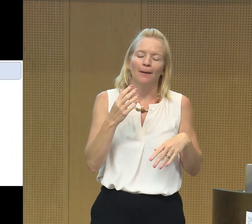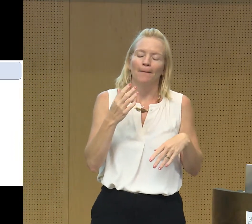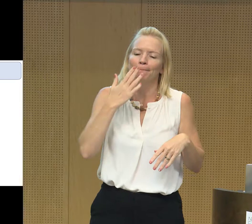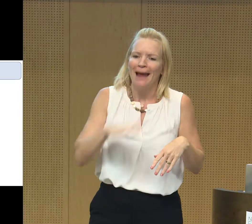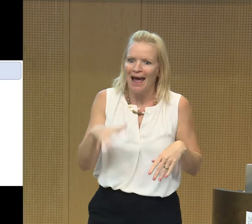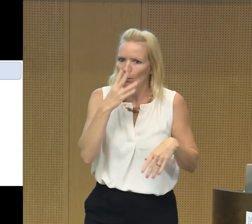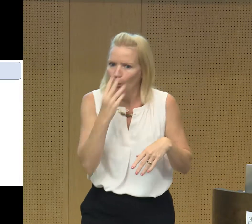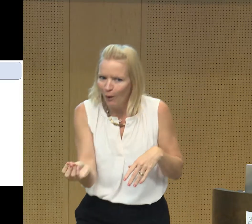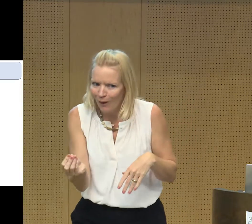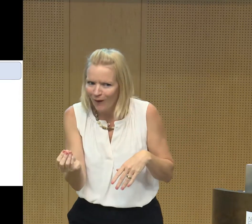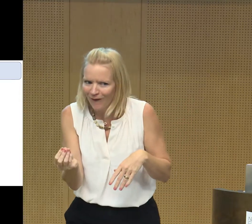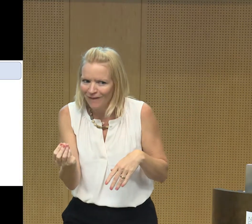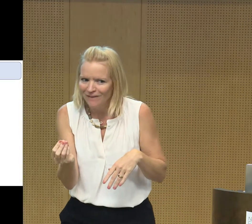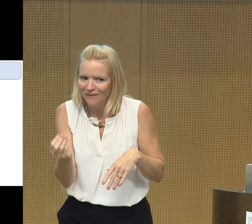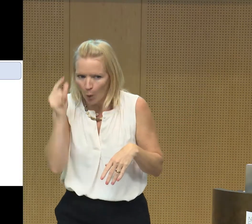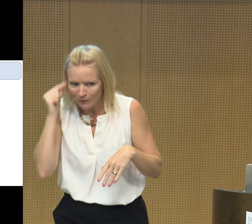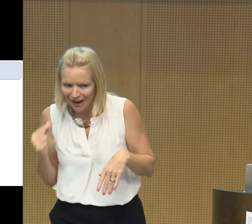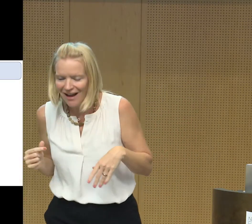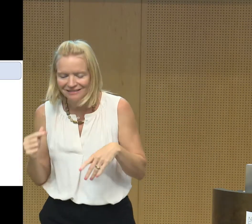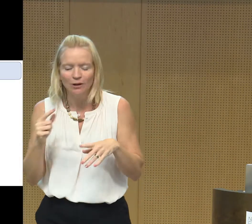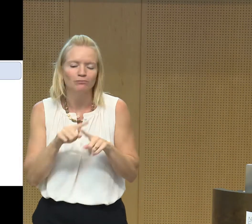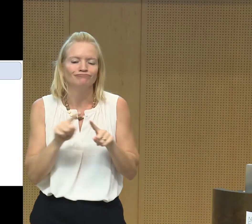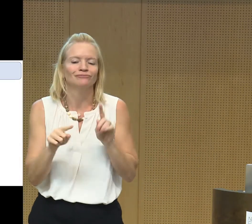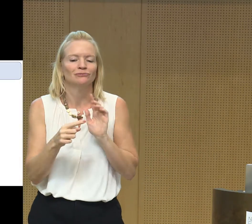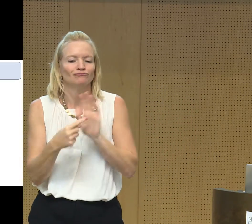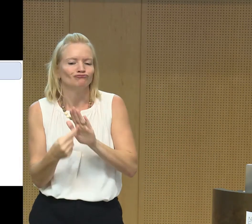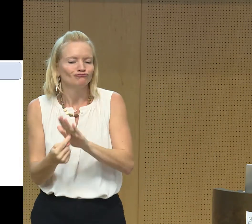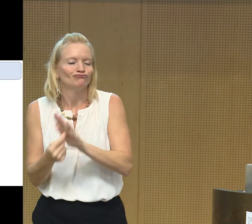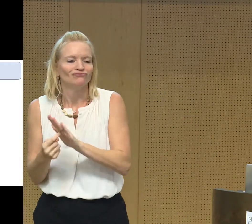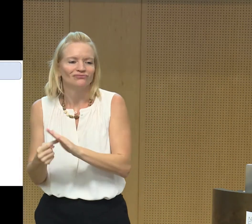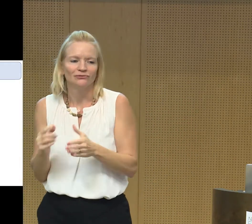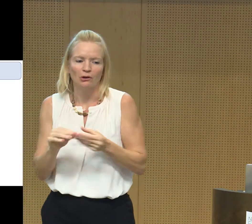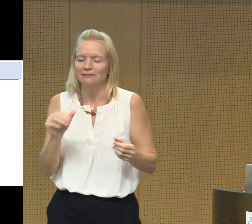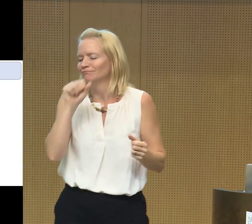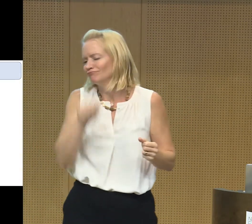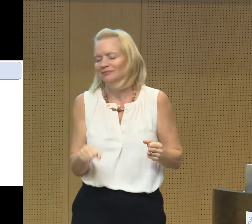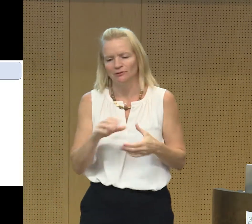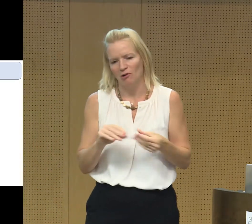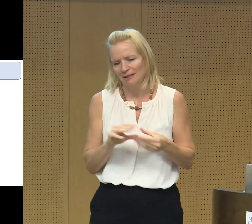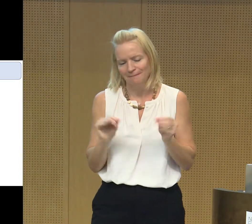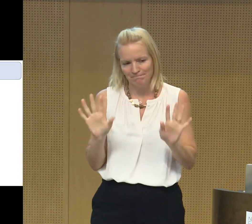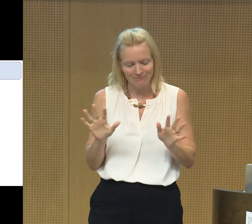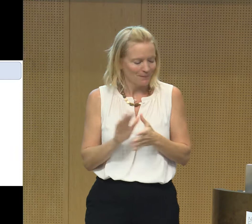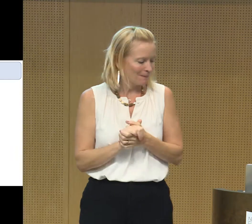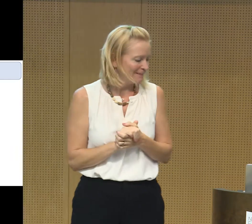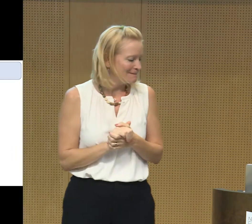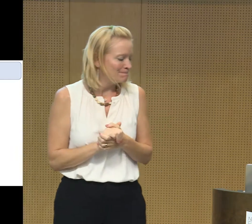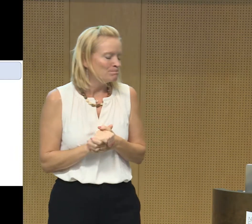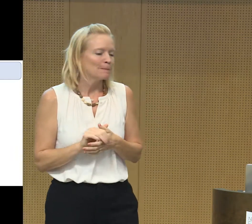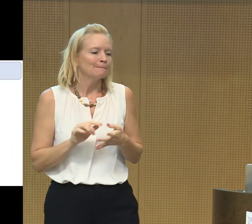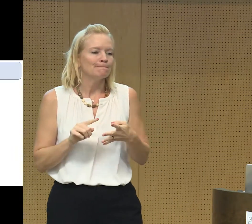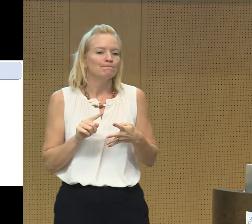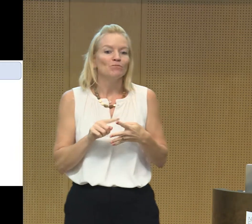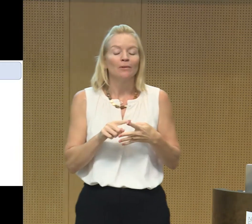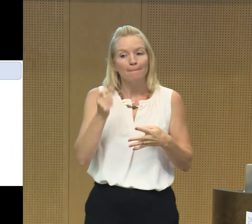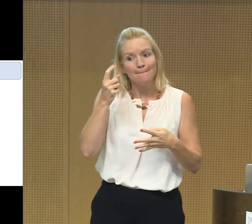the Goldilocks. It's, well-known, loved stories.